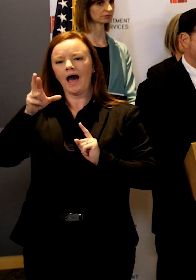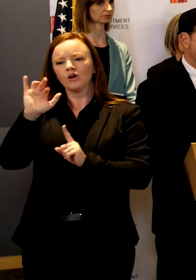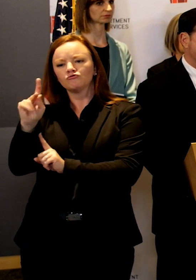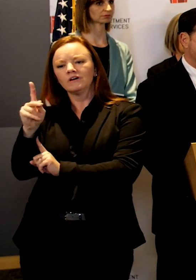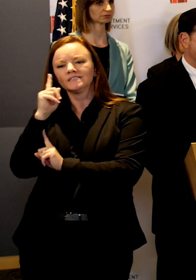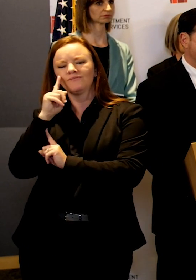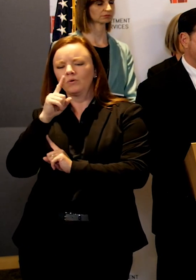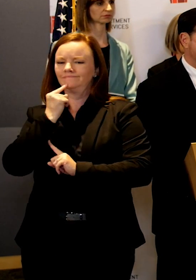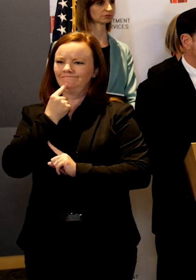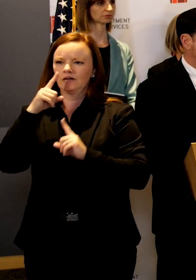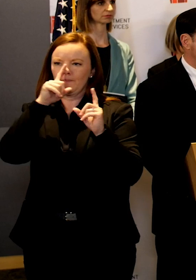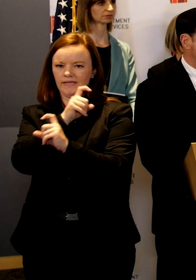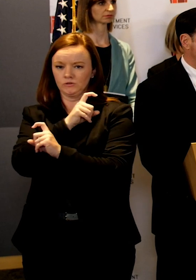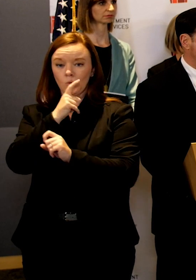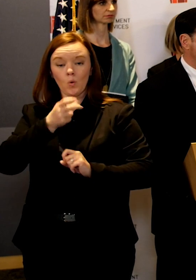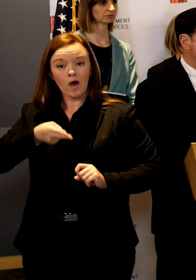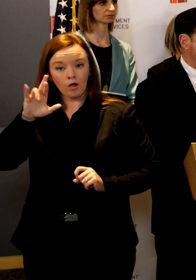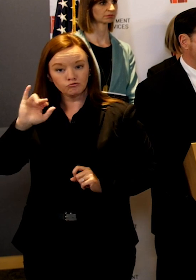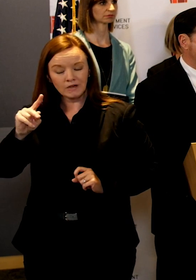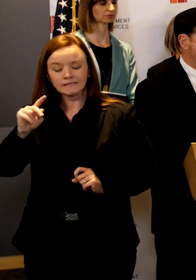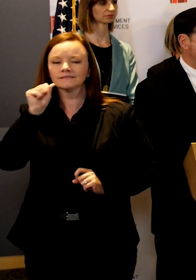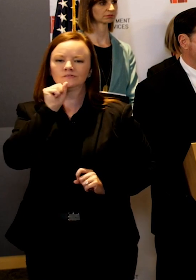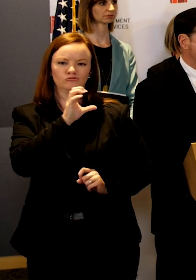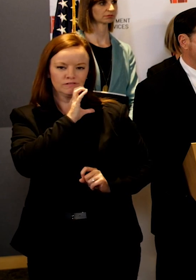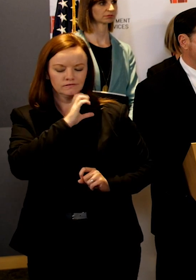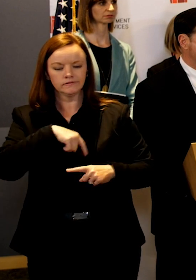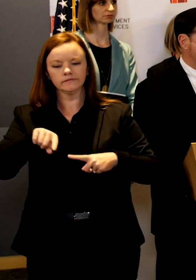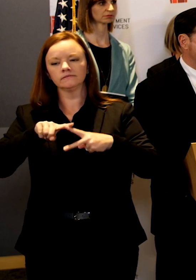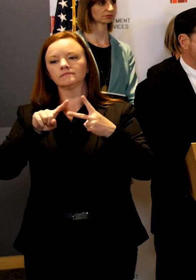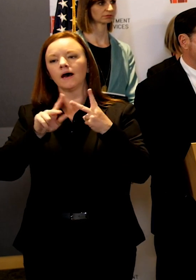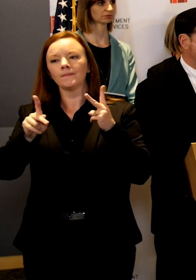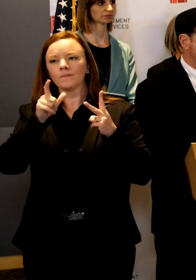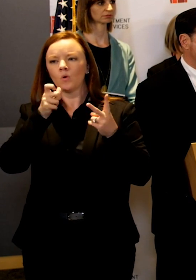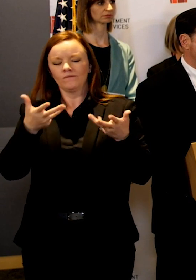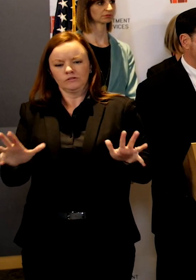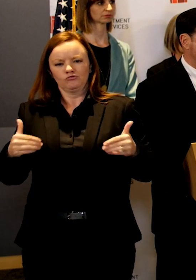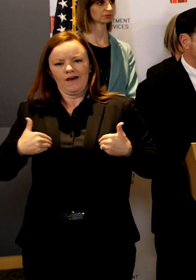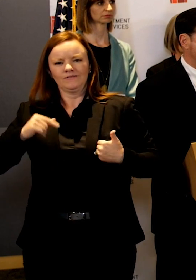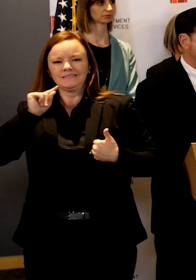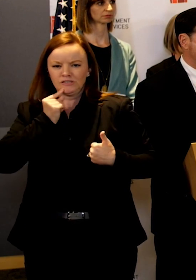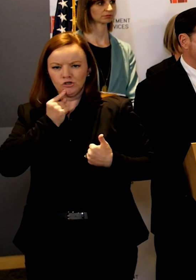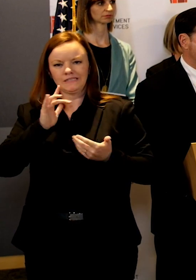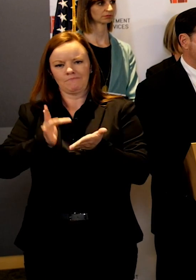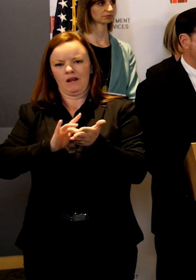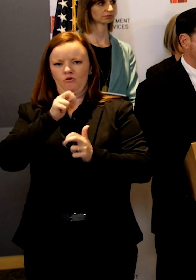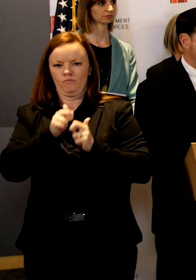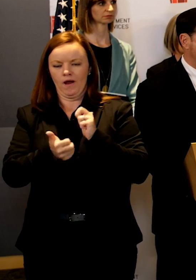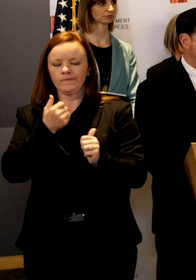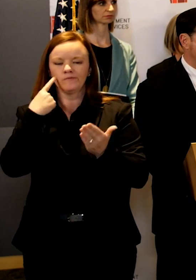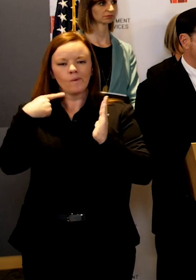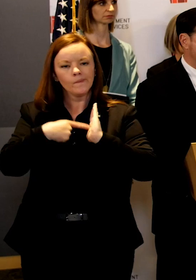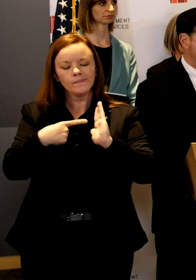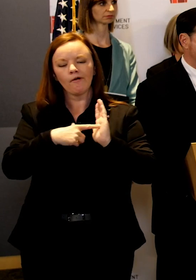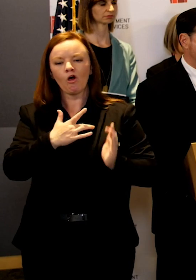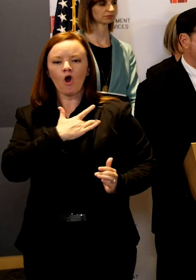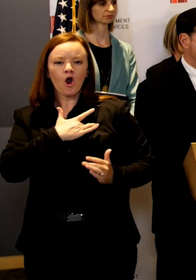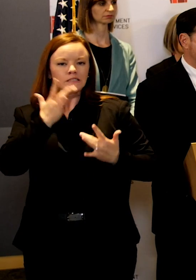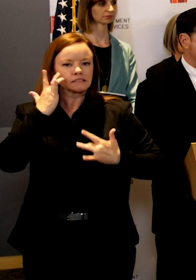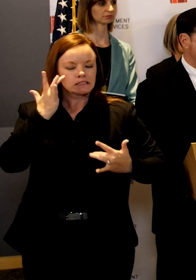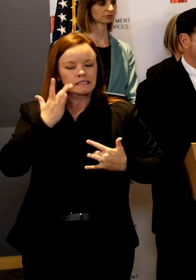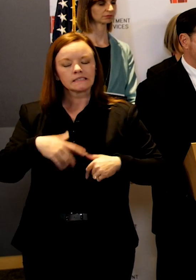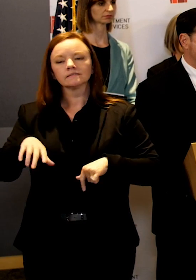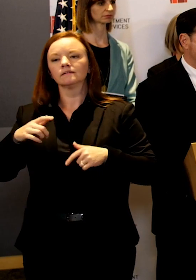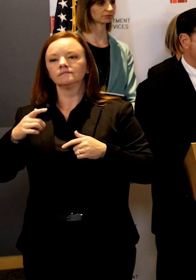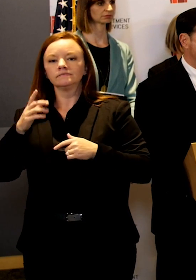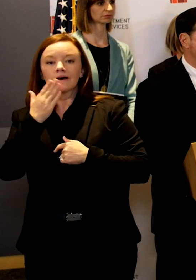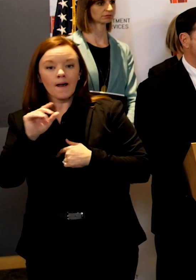highest risk for COVID-19 are older adults and people with serious medical conditions like heart disease, diabetes, or lung